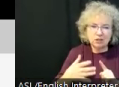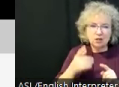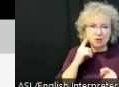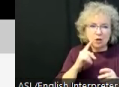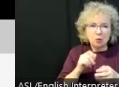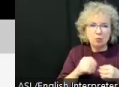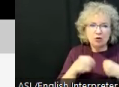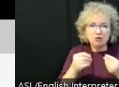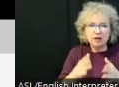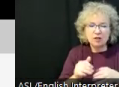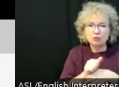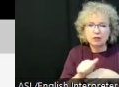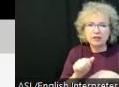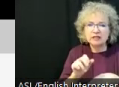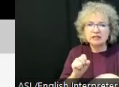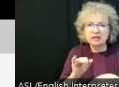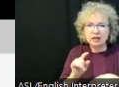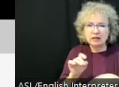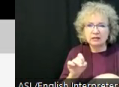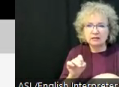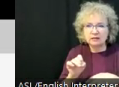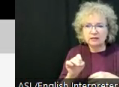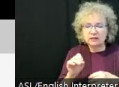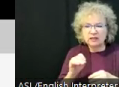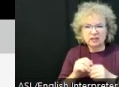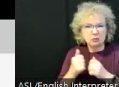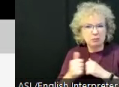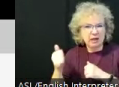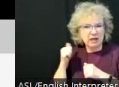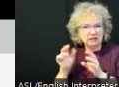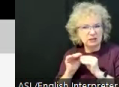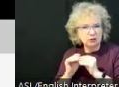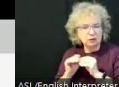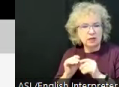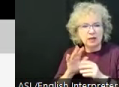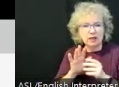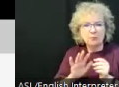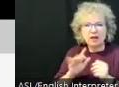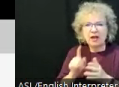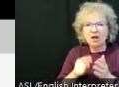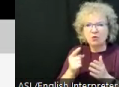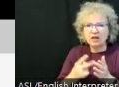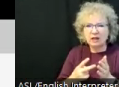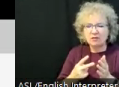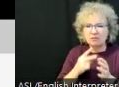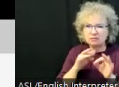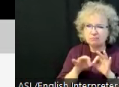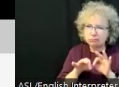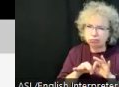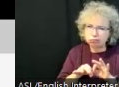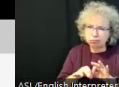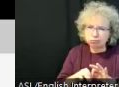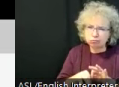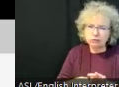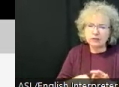site. um so it's in the past sessions and it uh it's about an hour and a half and it goes over a lot of information